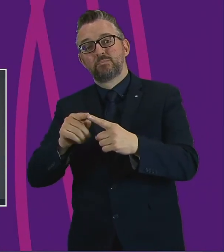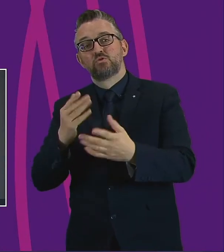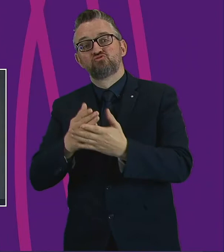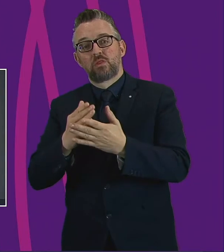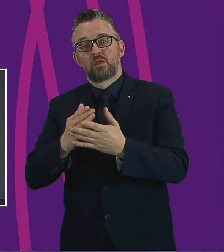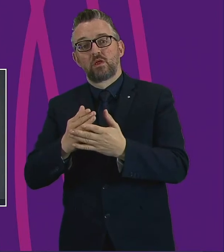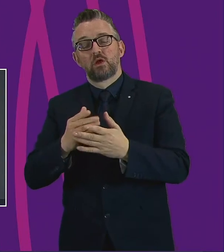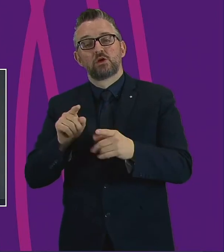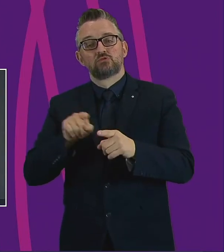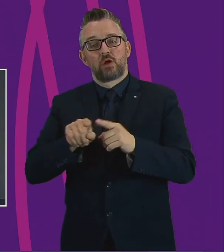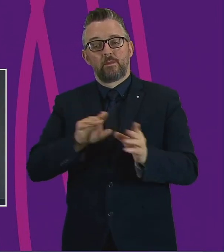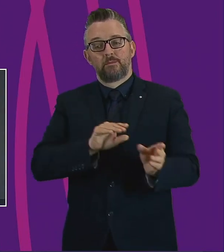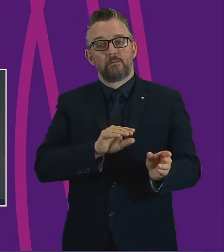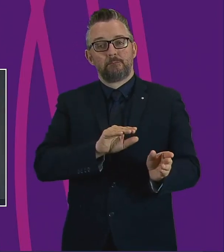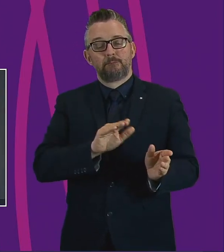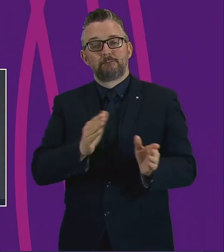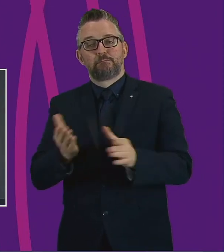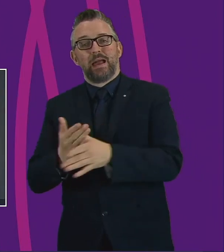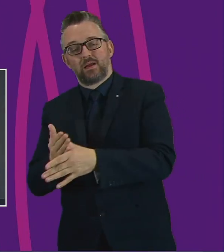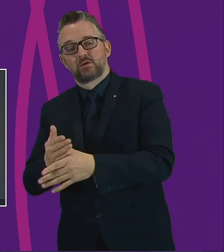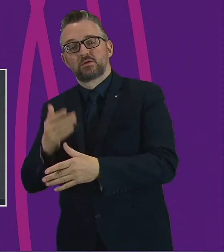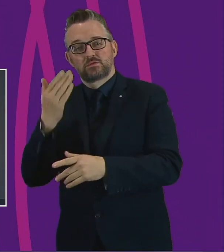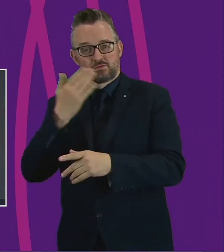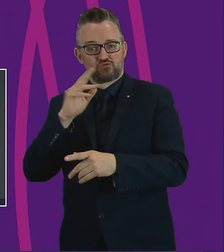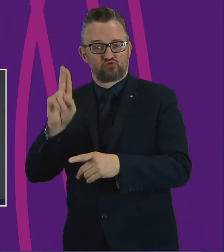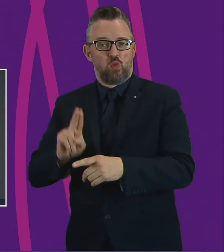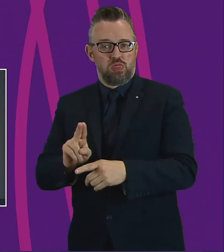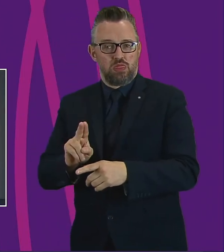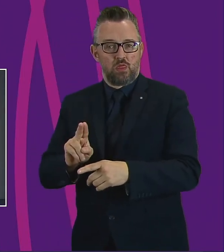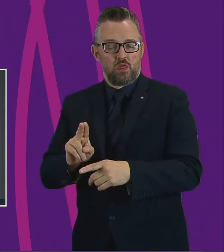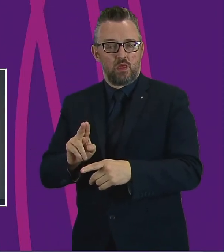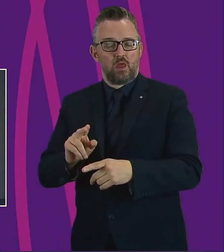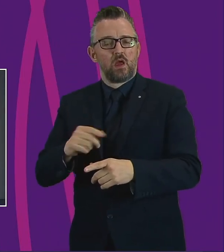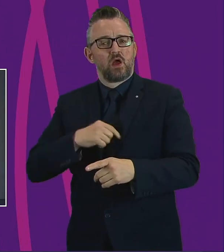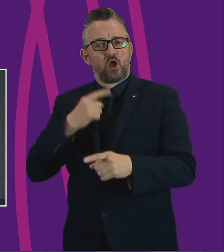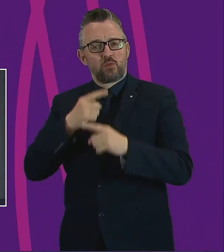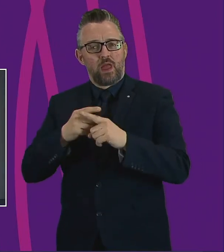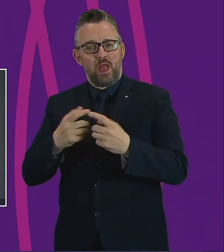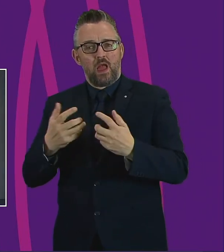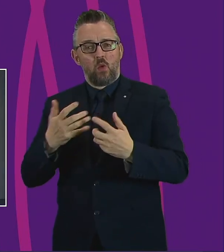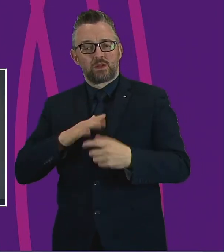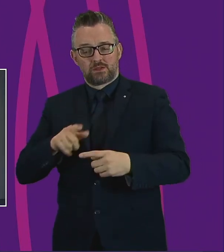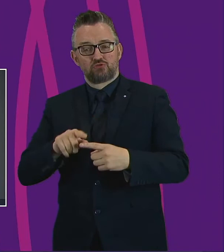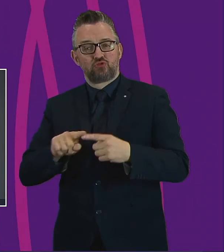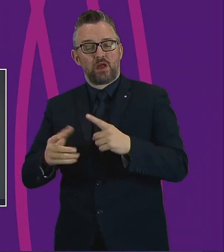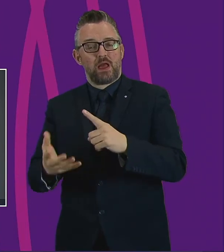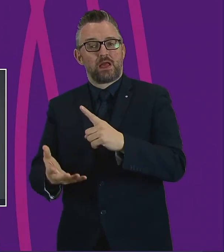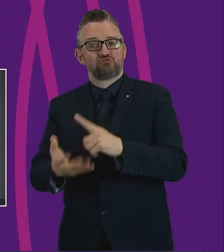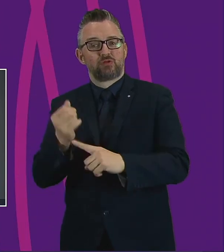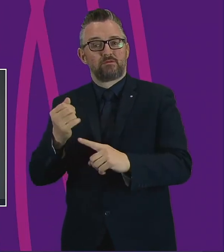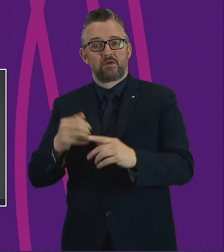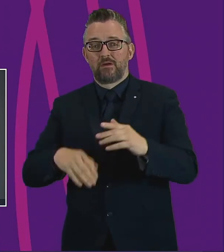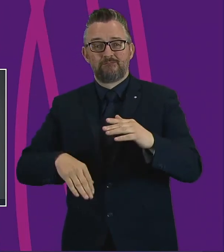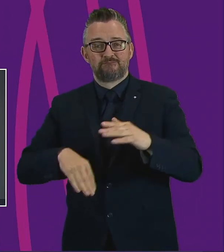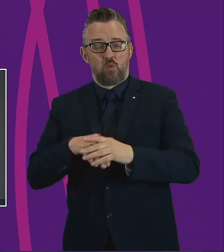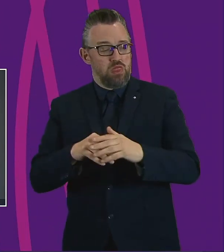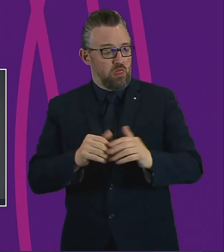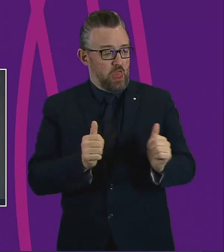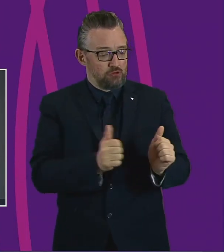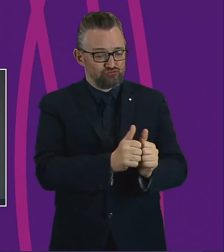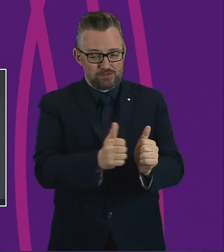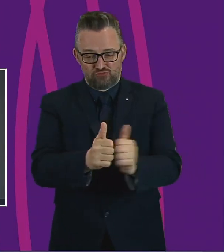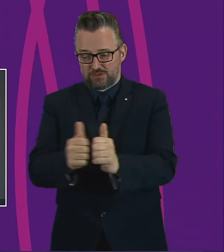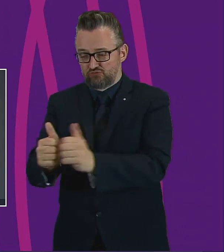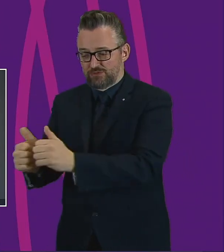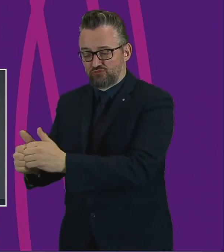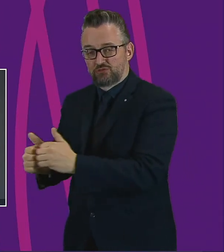of formal schooling, has been to work in a manner that creates maximum agreement and unity around